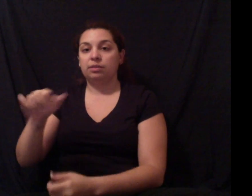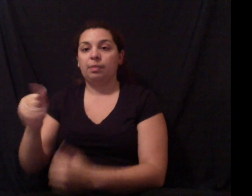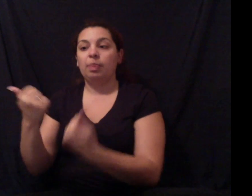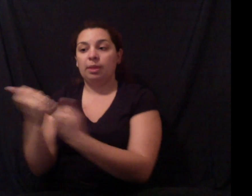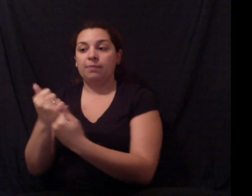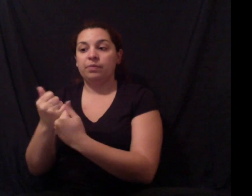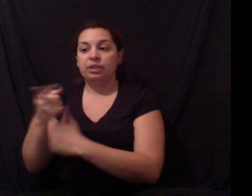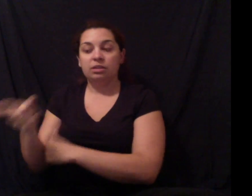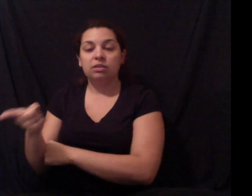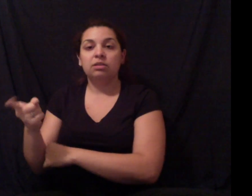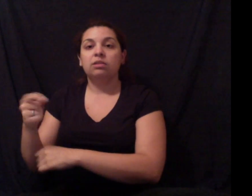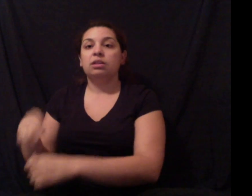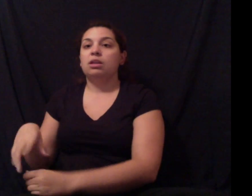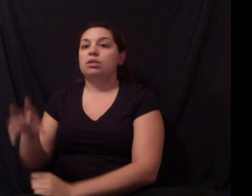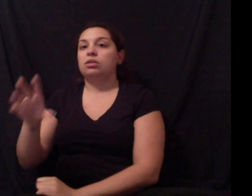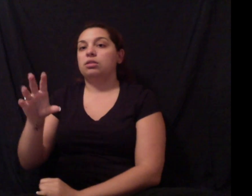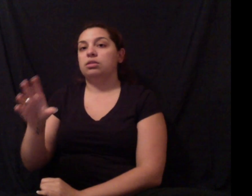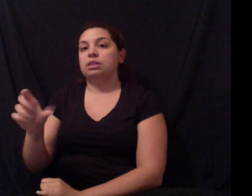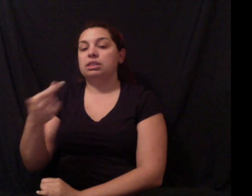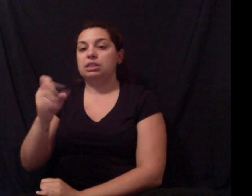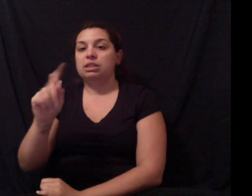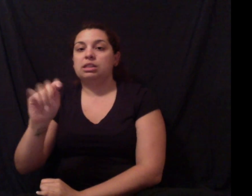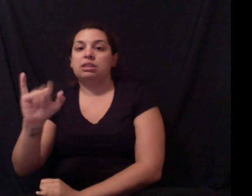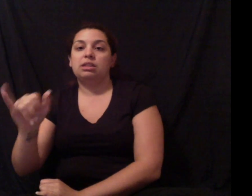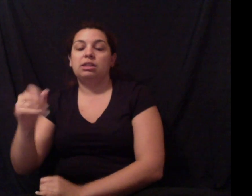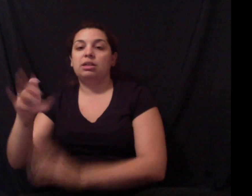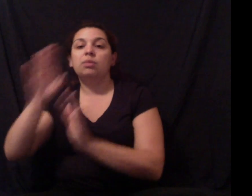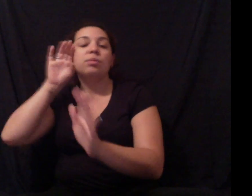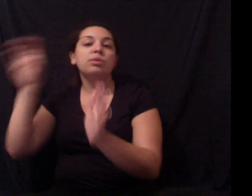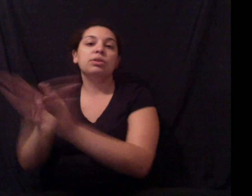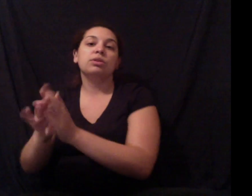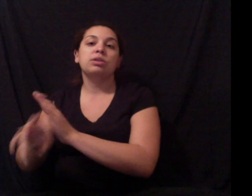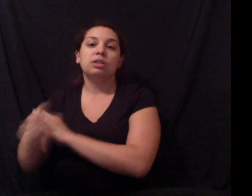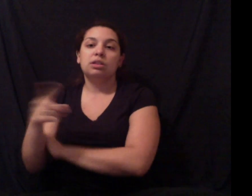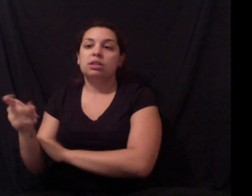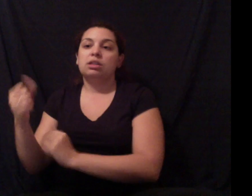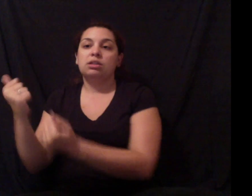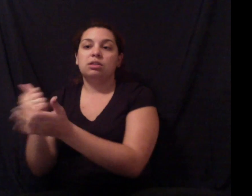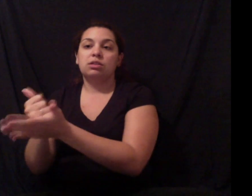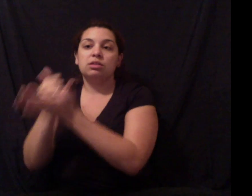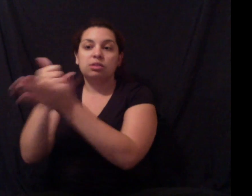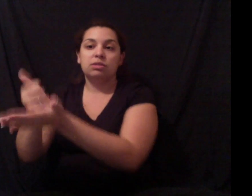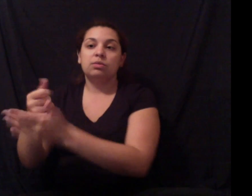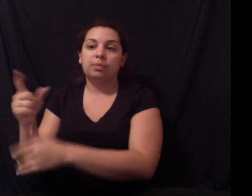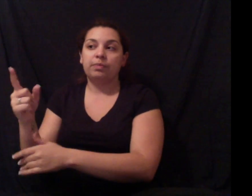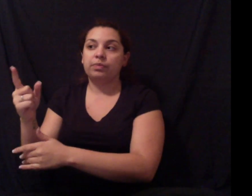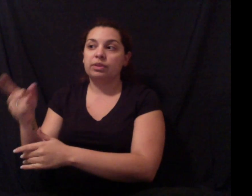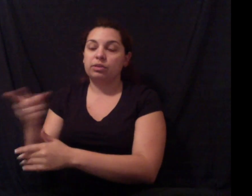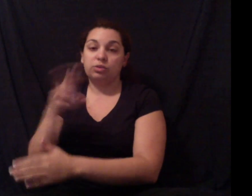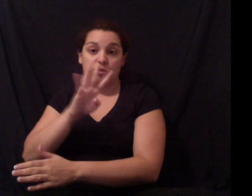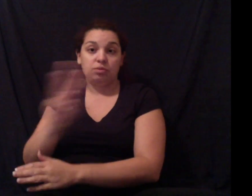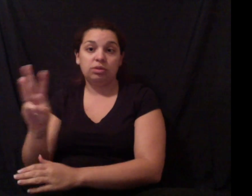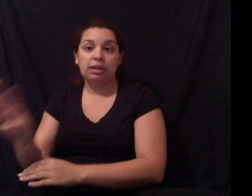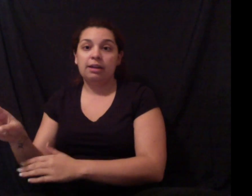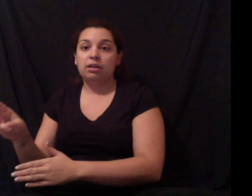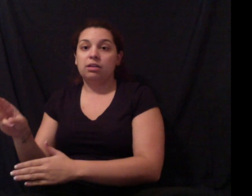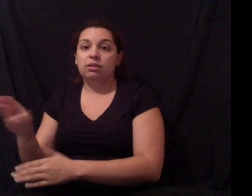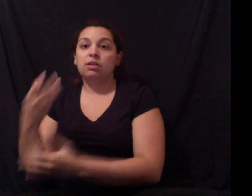that'll give you access to a wide variety of great stock photos for your site, and all of it is just $8 a month. So you get a